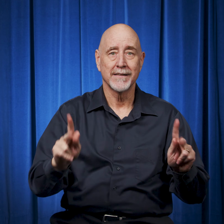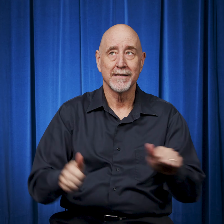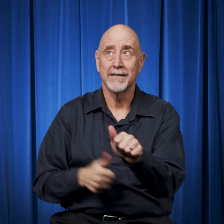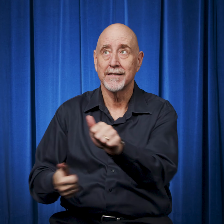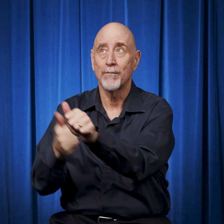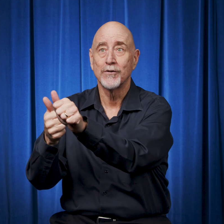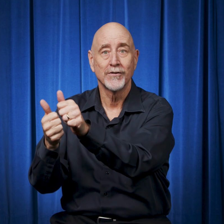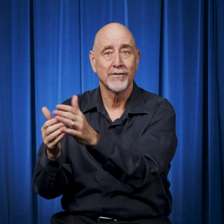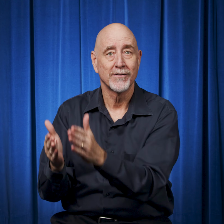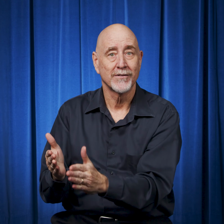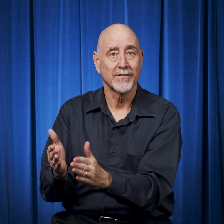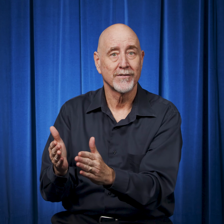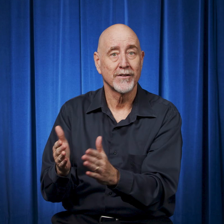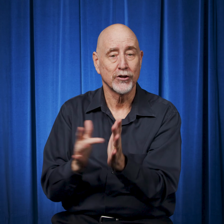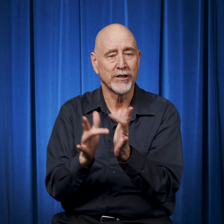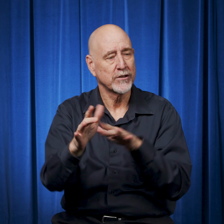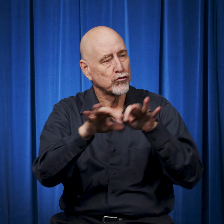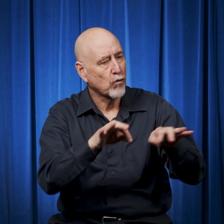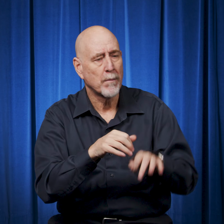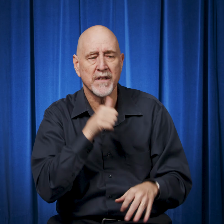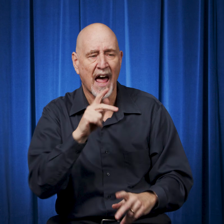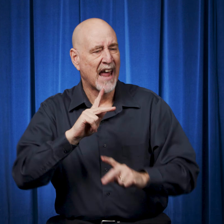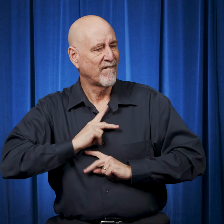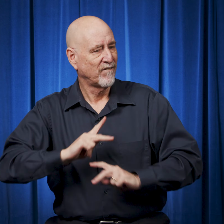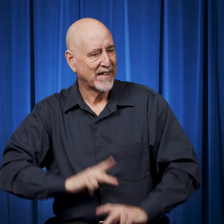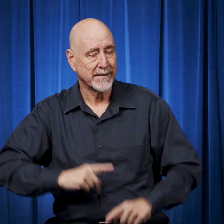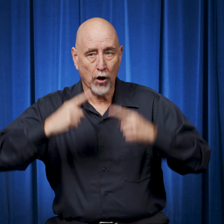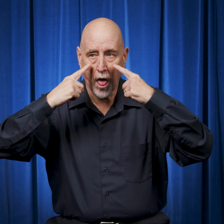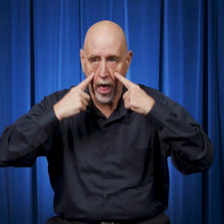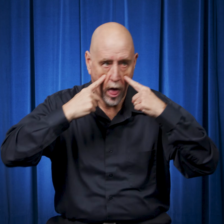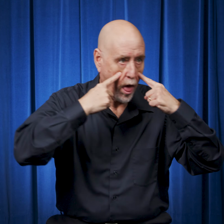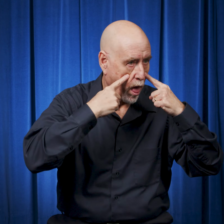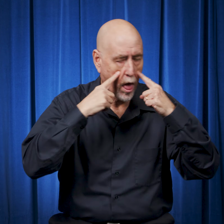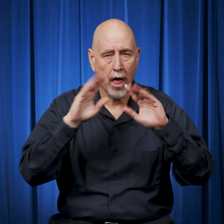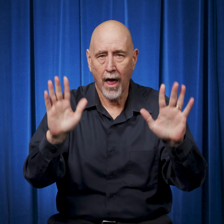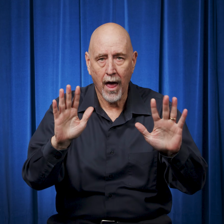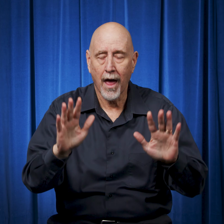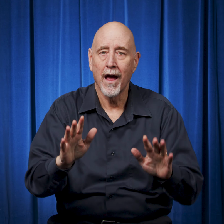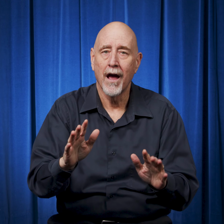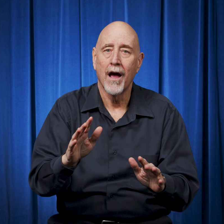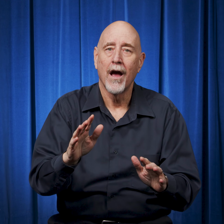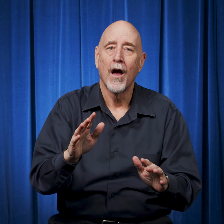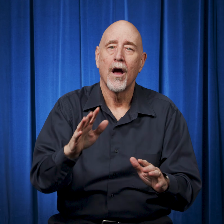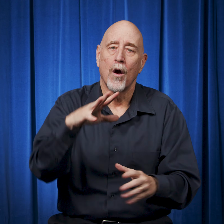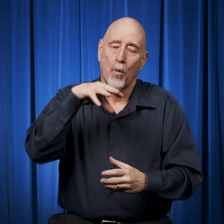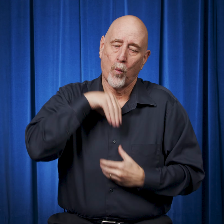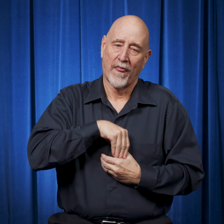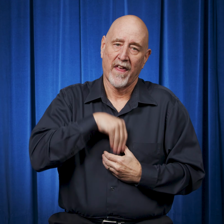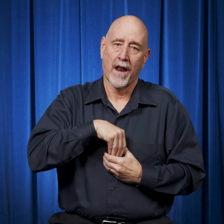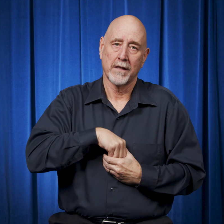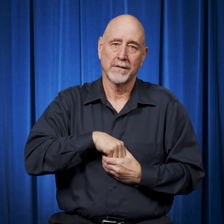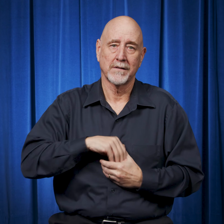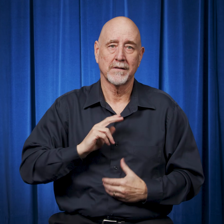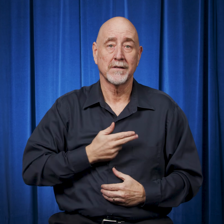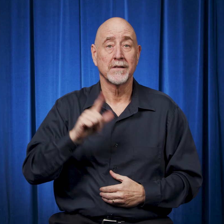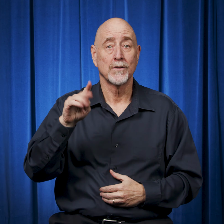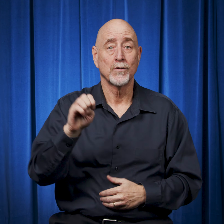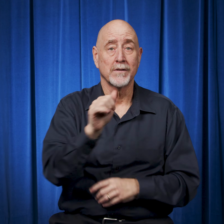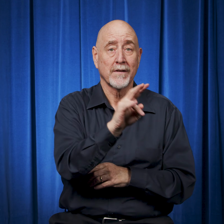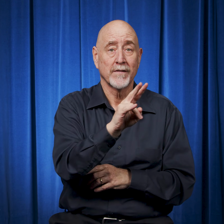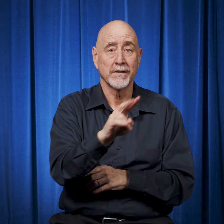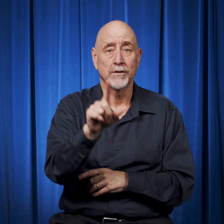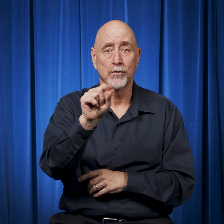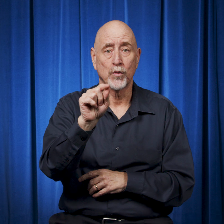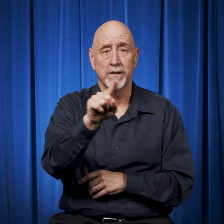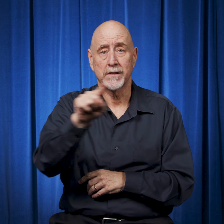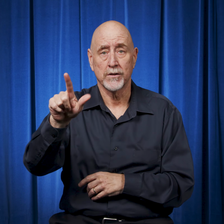Jesus described the kingdom as one that isn't physically visible, but one that is within us in Luke 17, 20 through